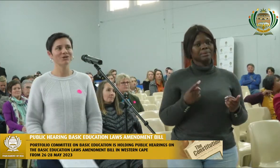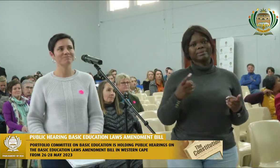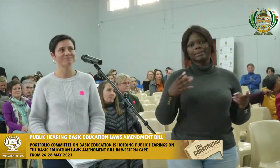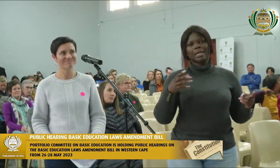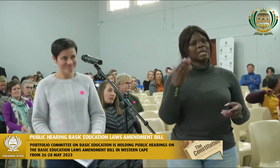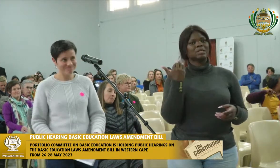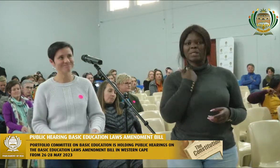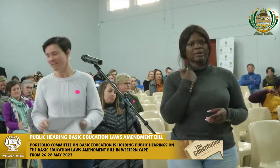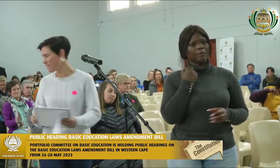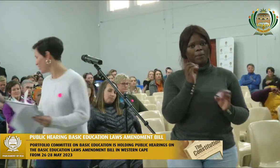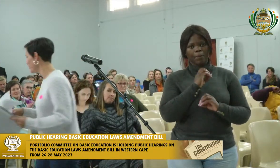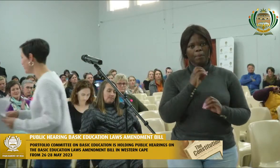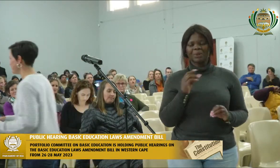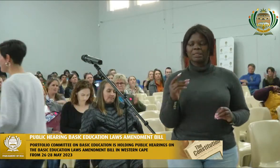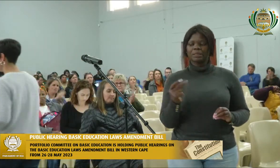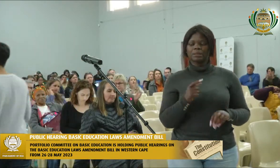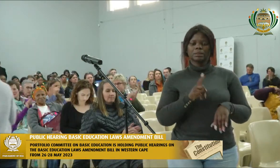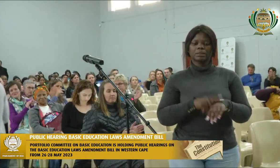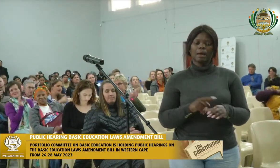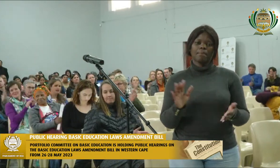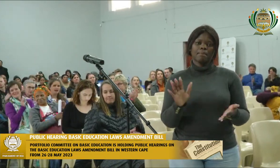has expired.